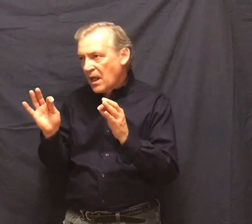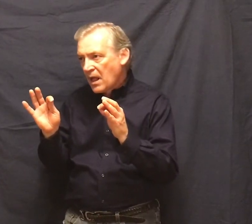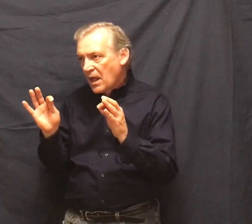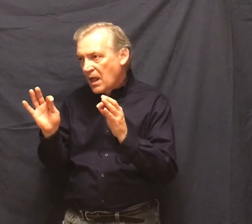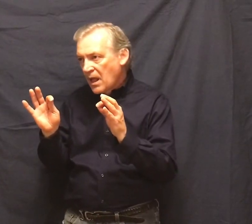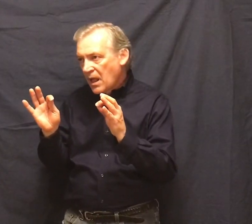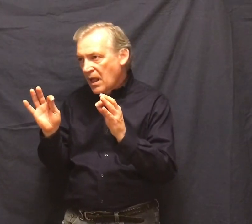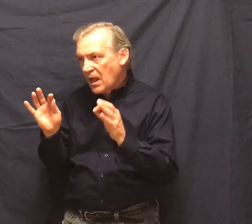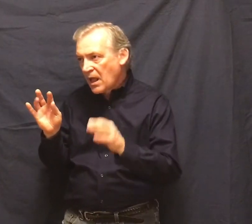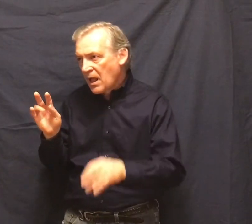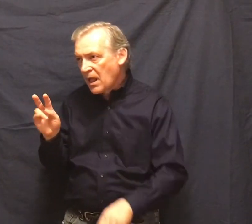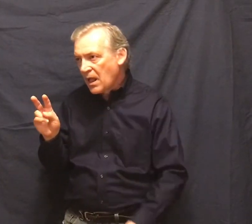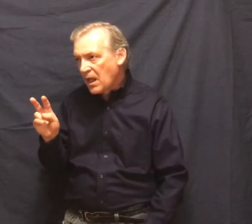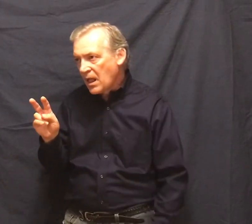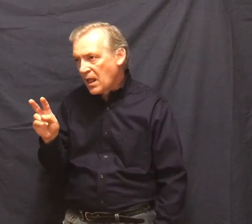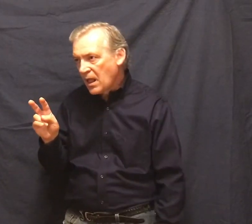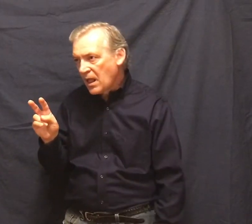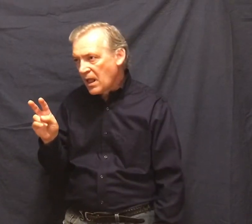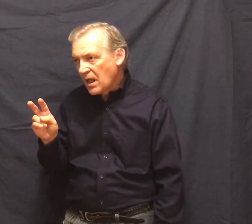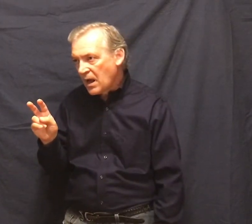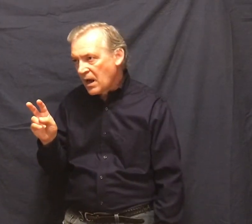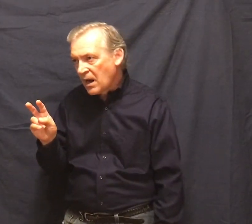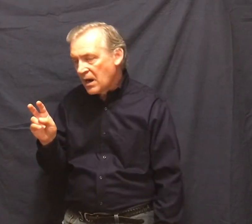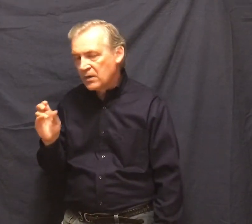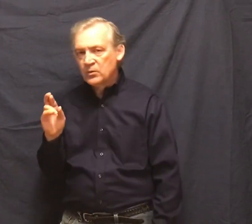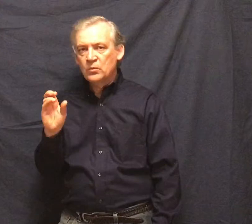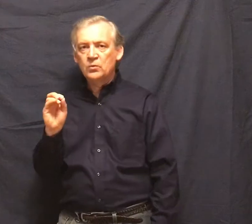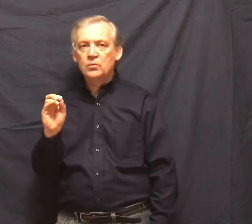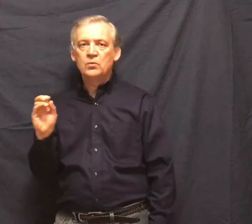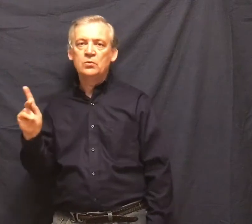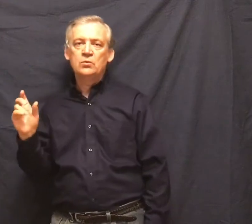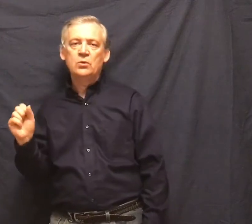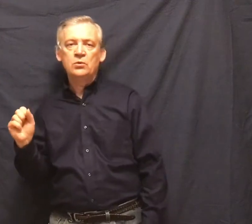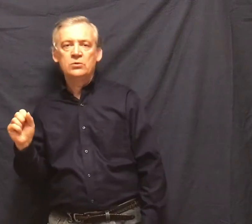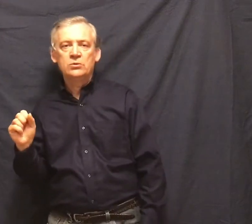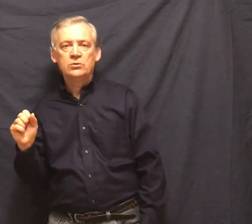Crooks had retired into the terrible protective dignity of the Negro.